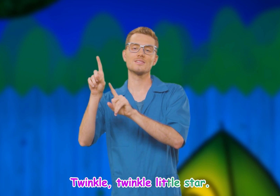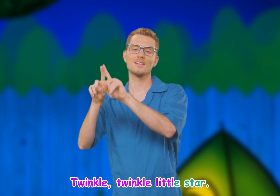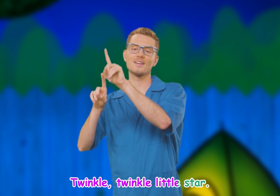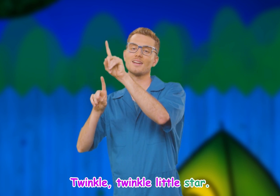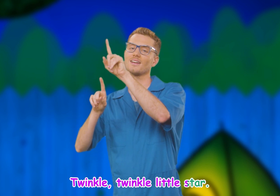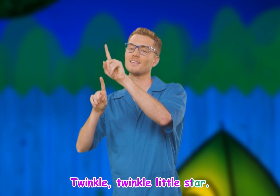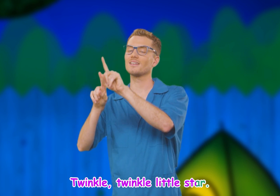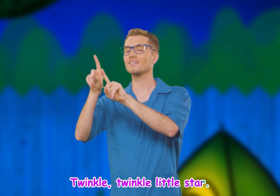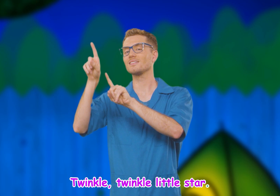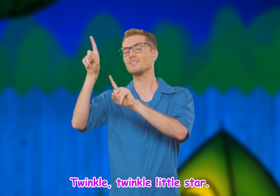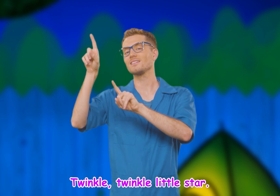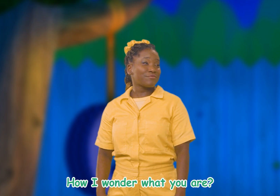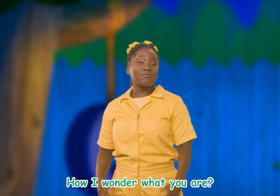little star,